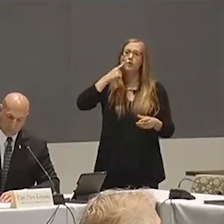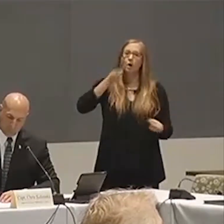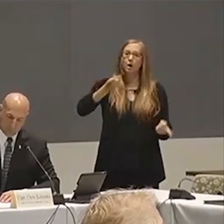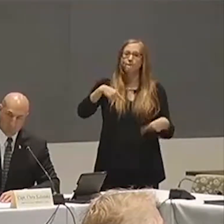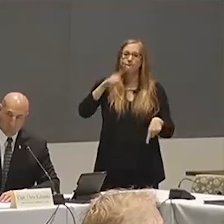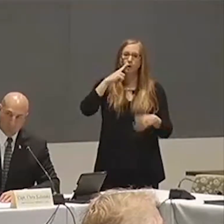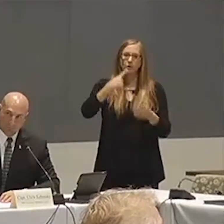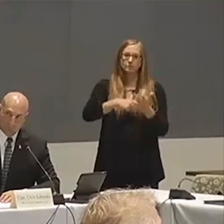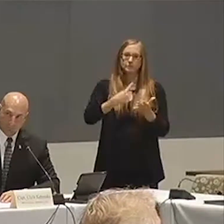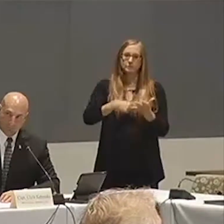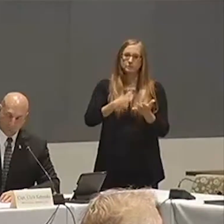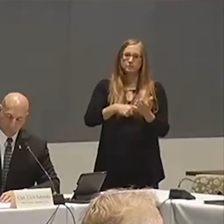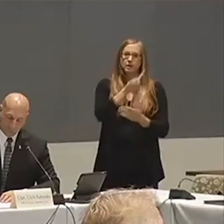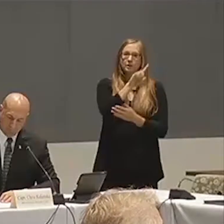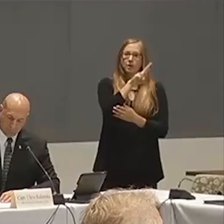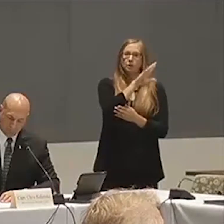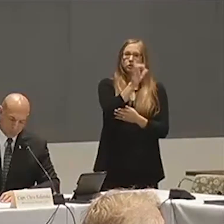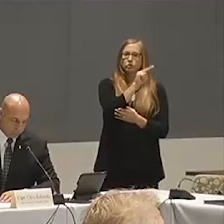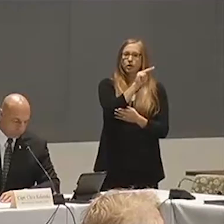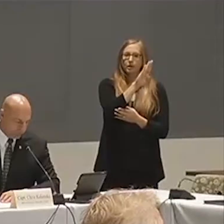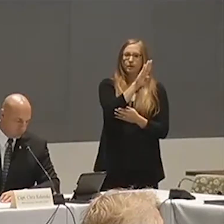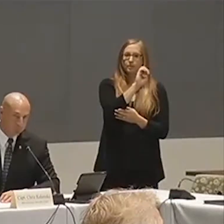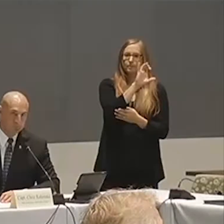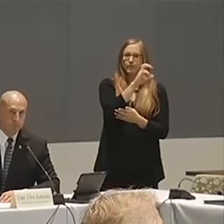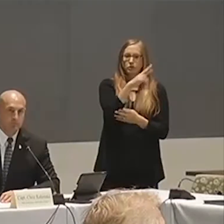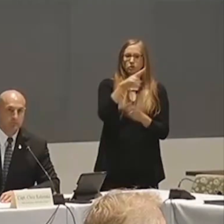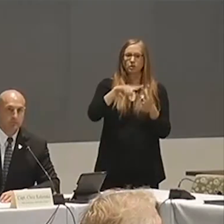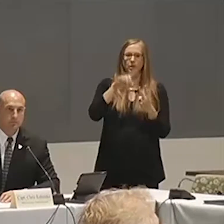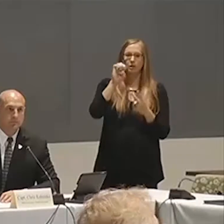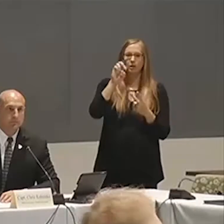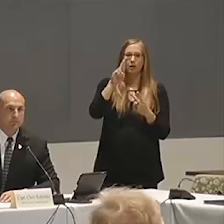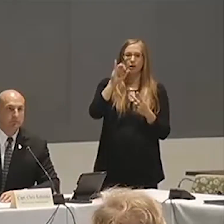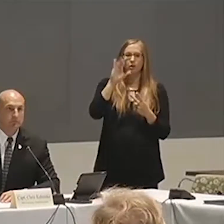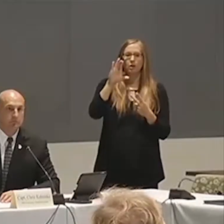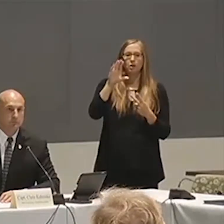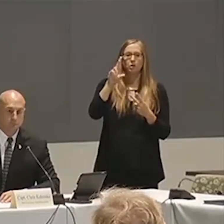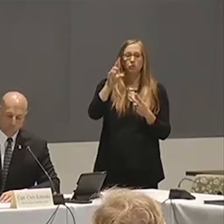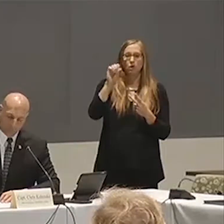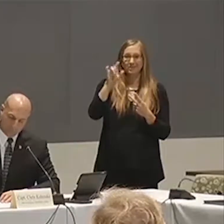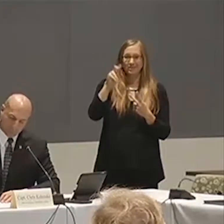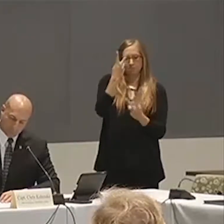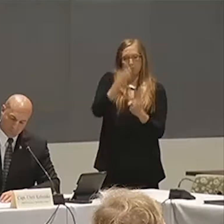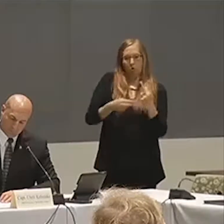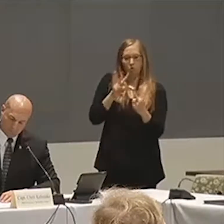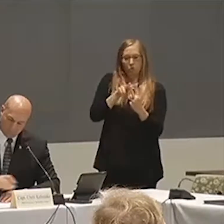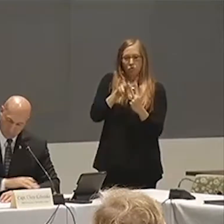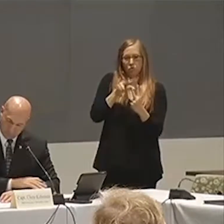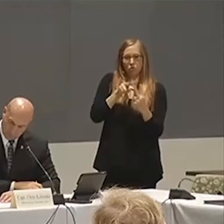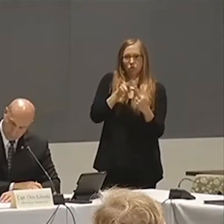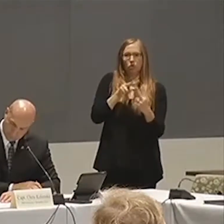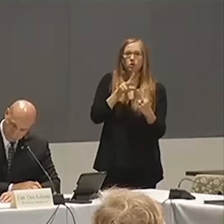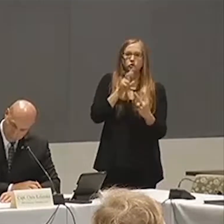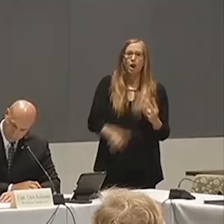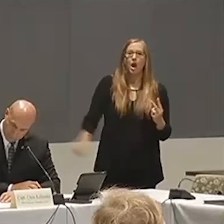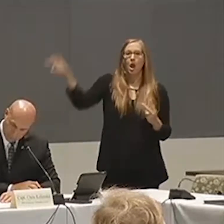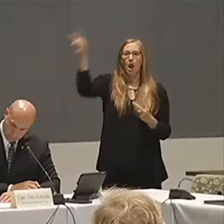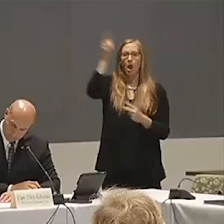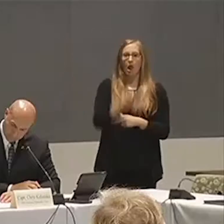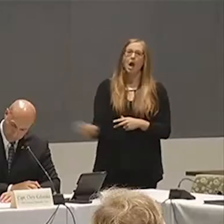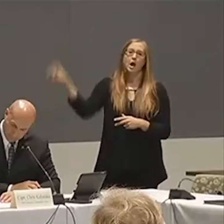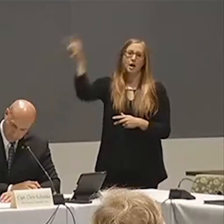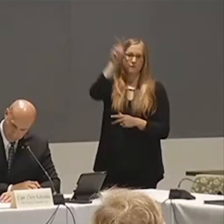discussion, Dr. Jan Beecher and also Eric Rothstein, both who do quite a bit of traveling around the